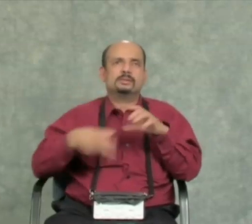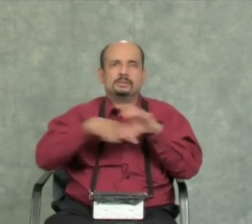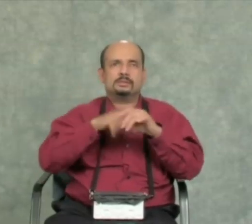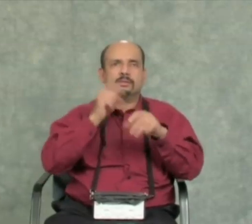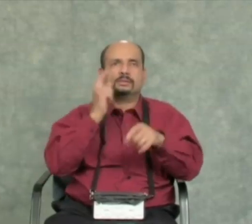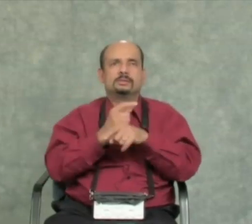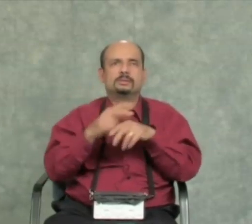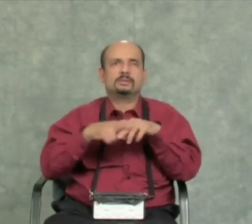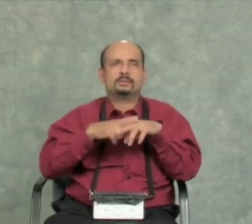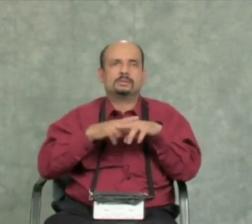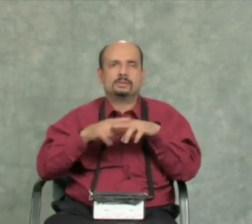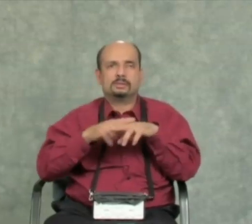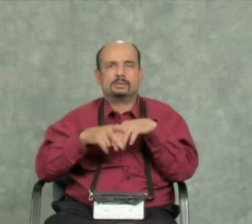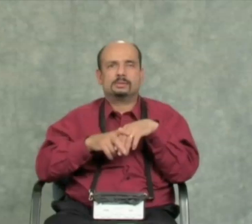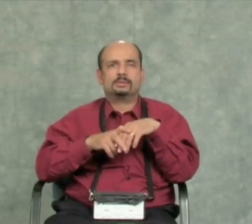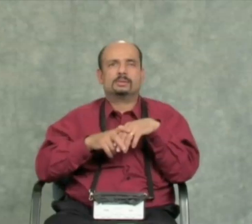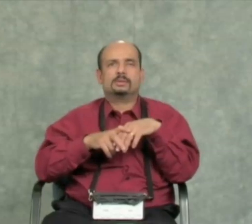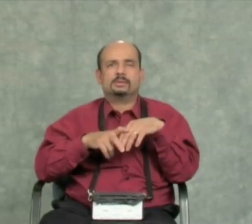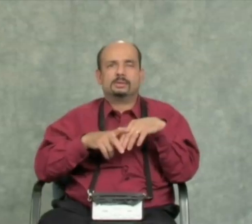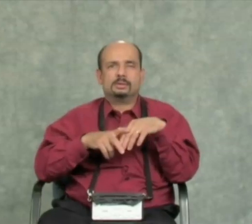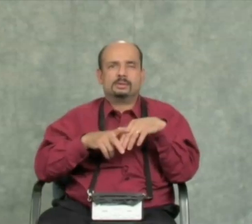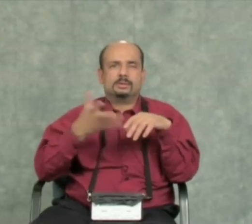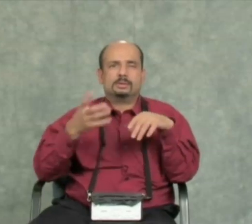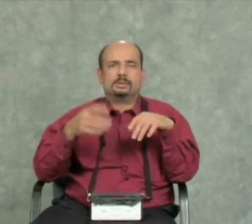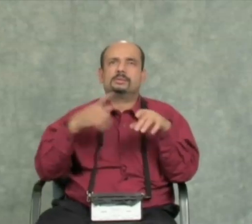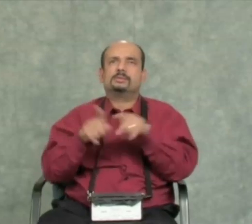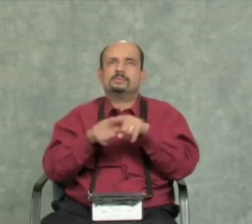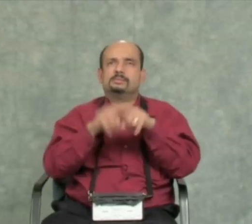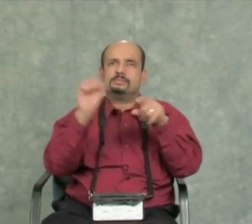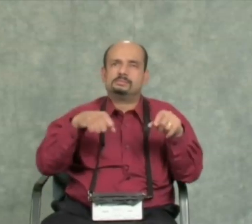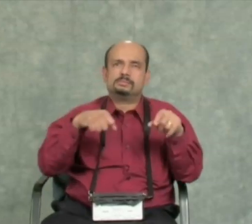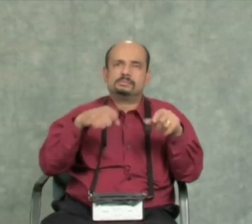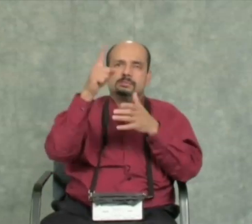sooner. So that way I get on the correct train at the correct time.